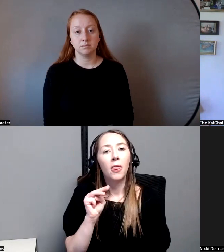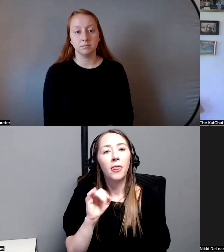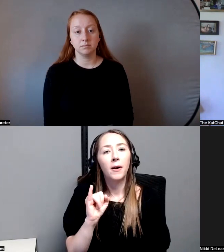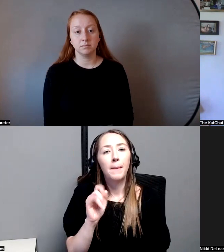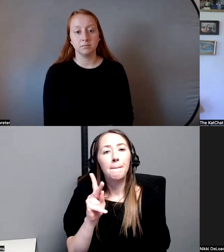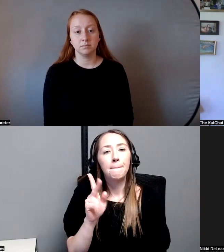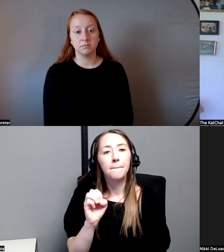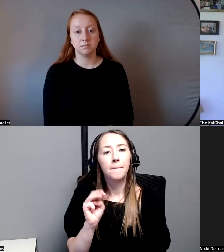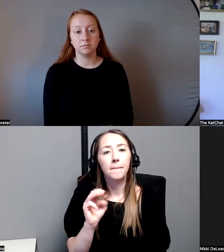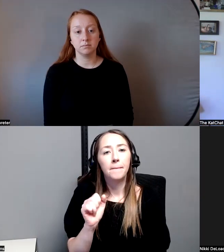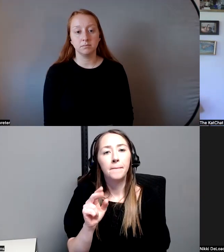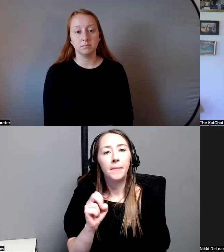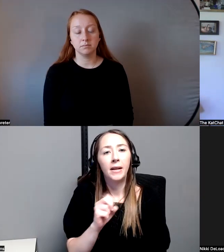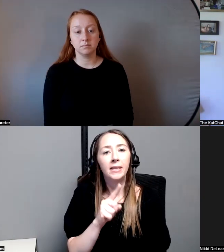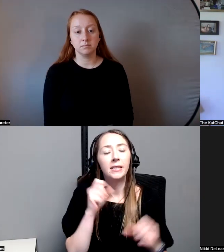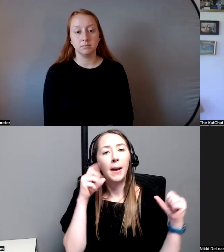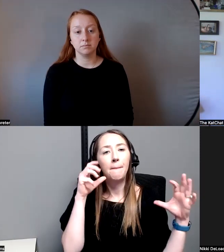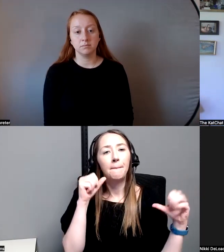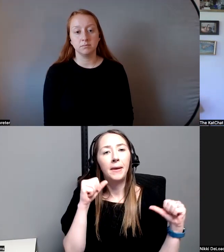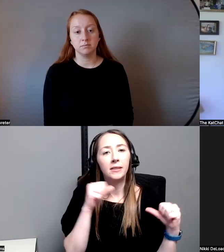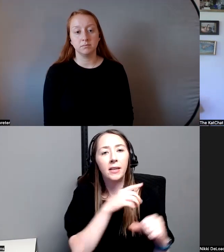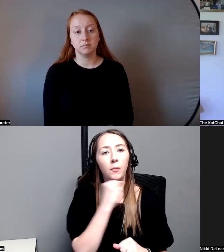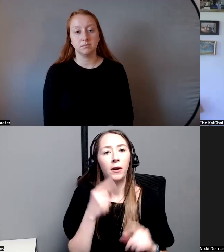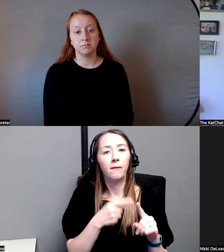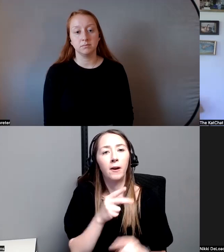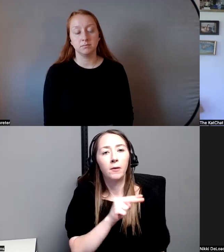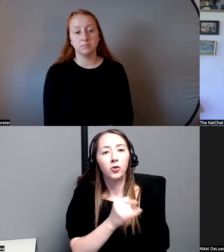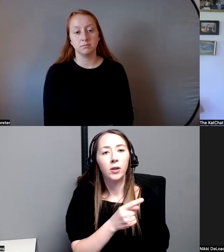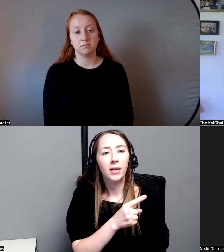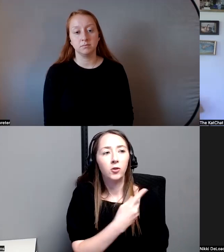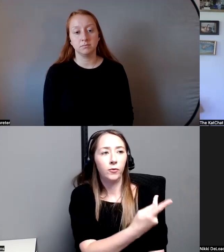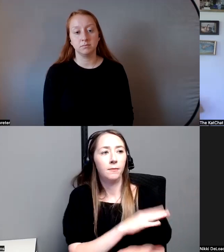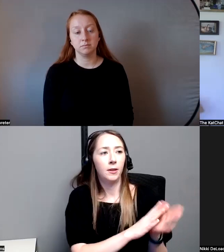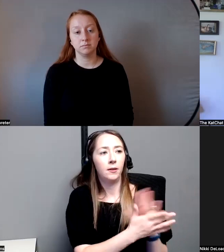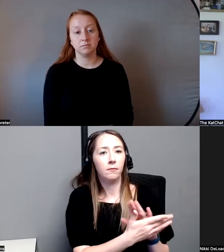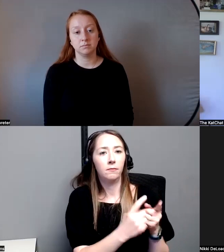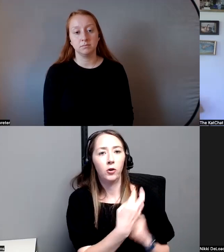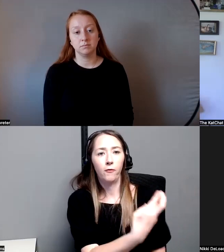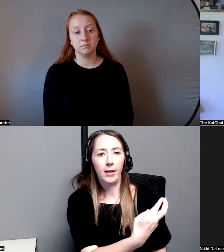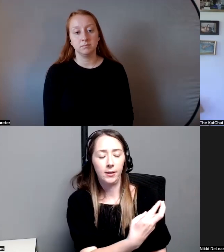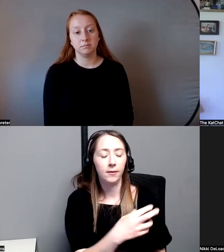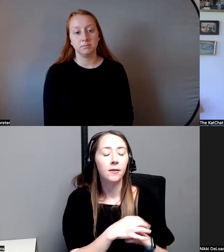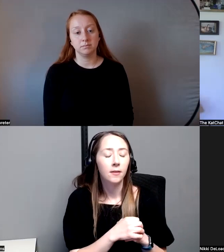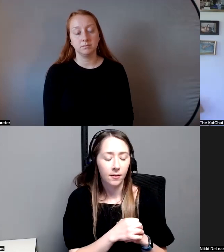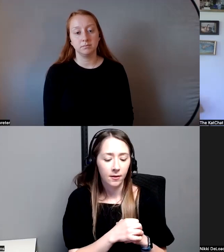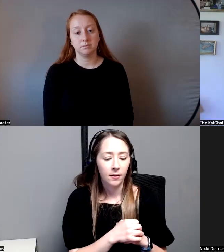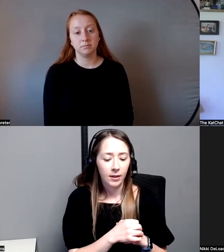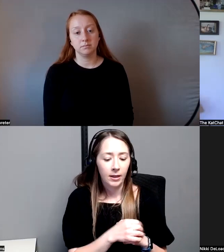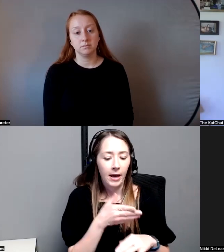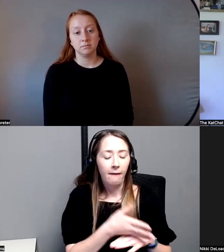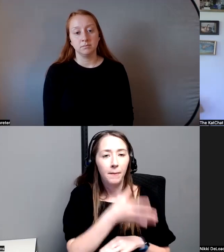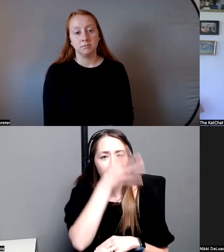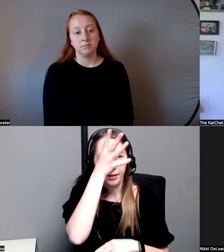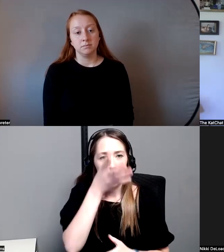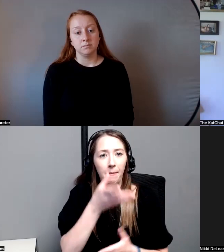amazing priest in New Jersey, who has become a dear friend, he said after my dad